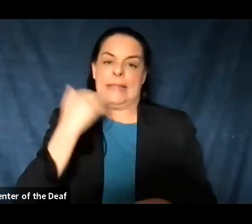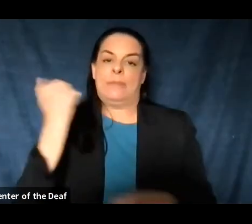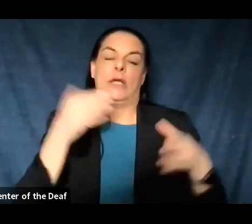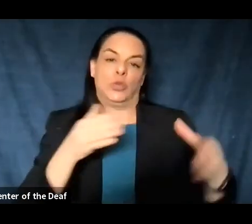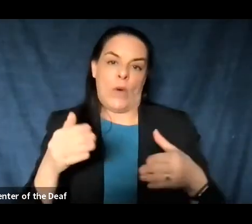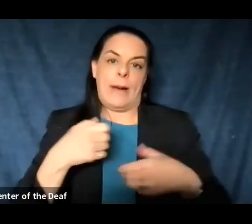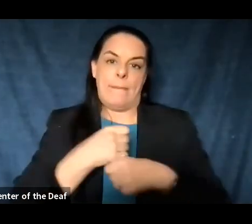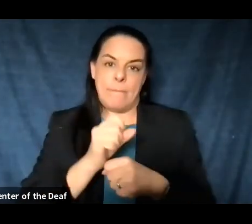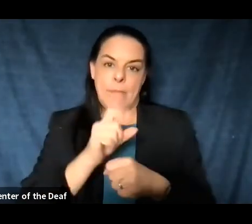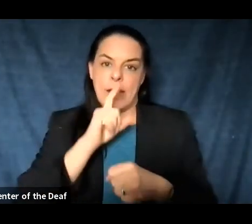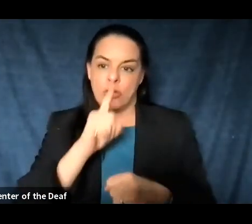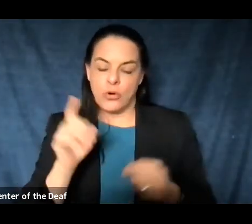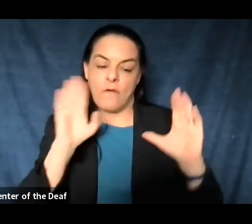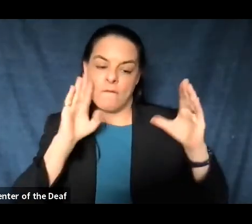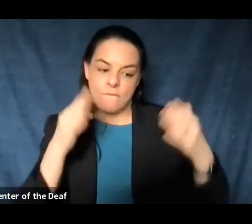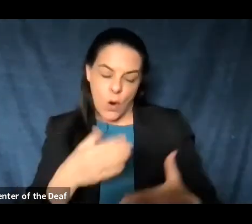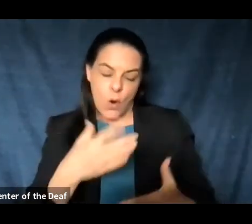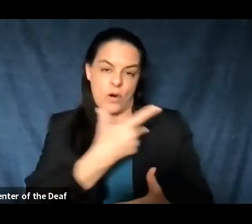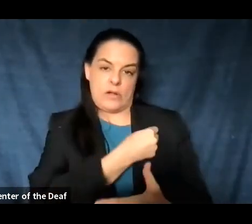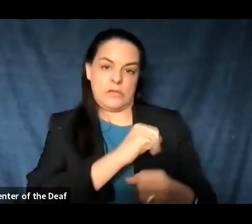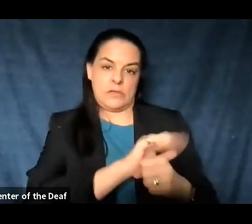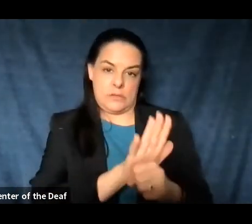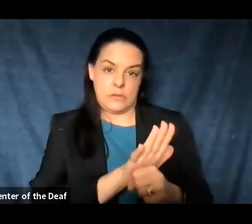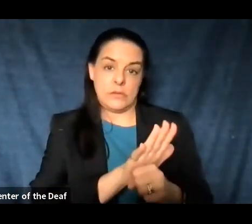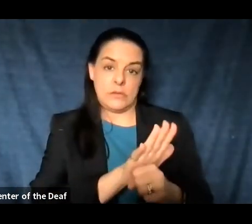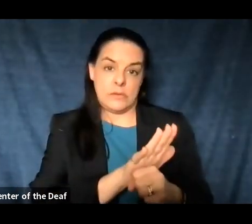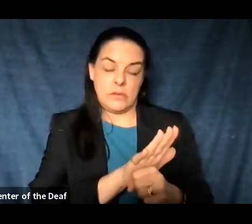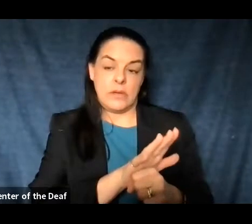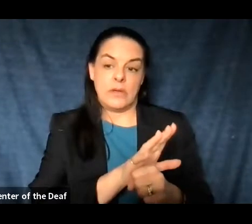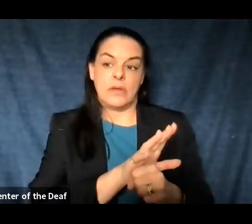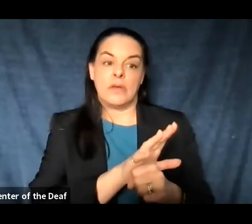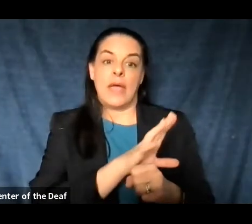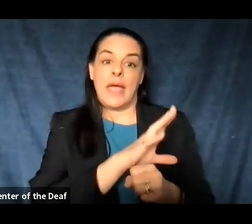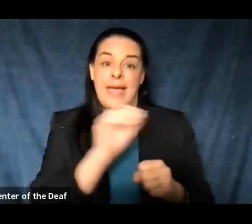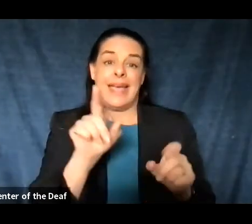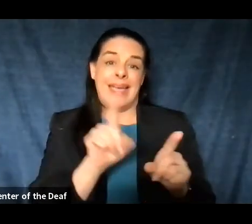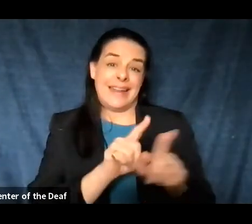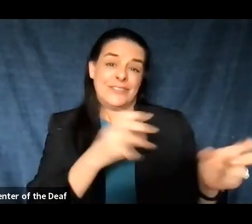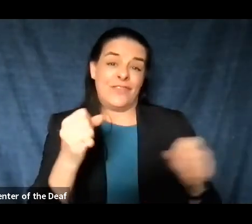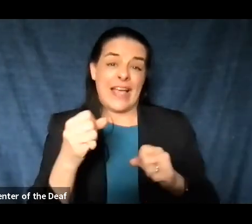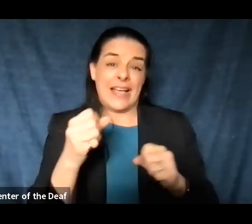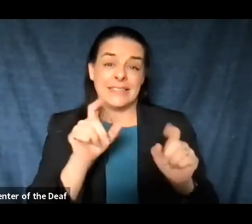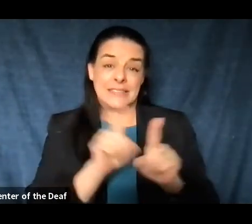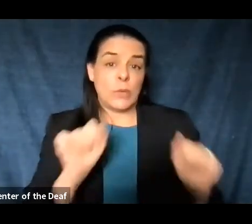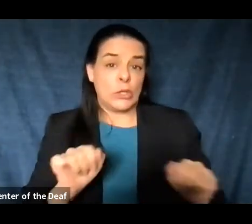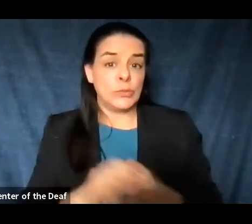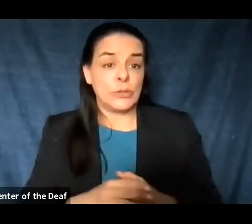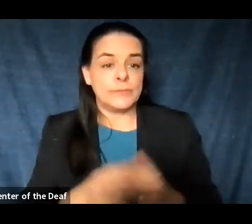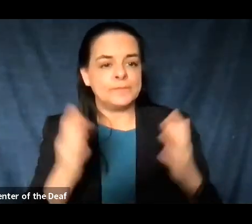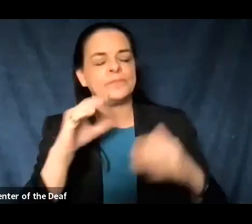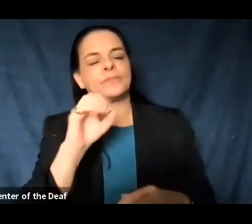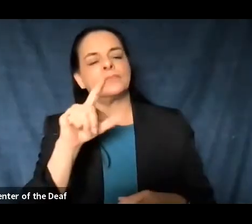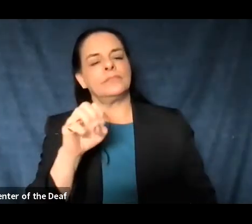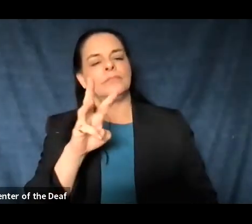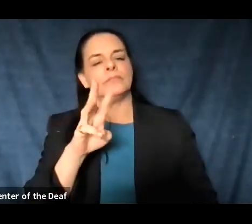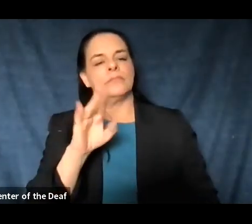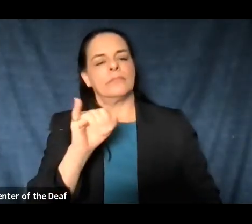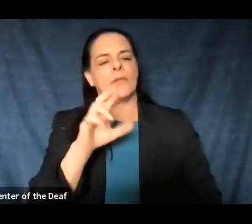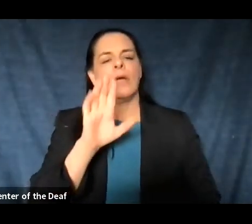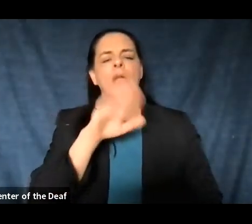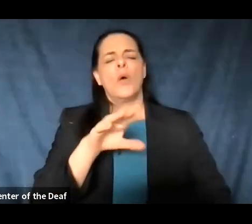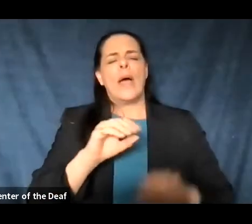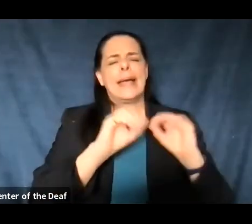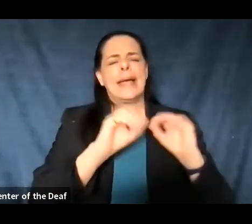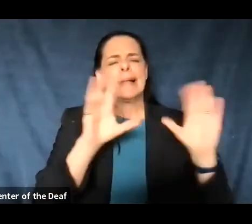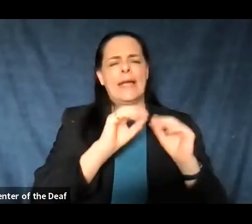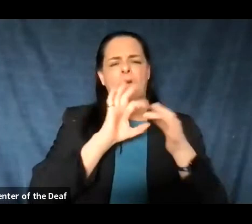focusing on vaccinating people as quickly as we can. From Cole with WBIR, to clarify